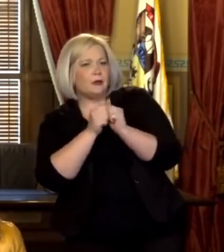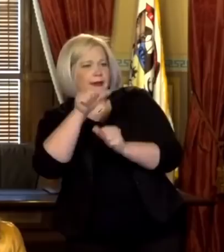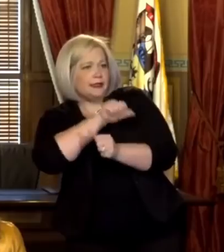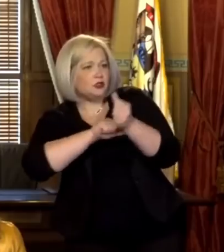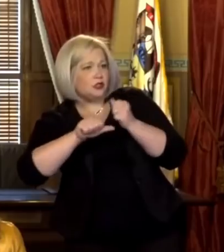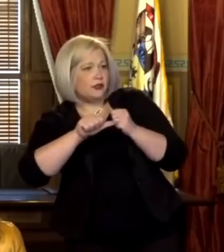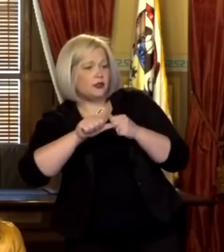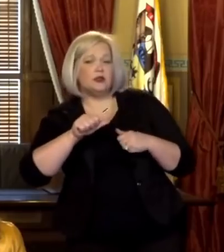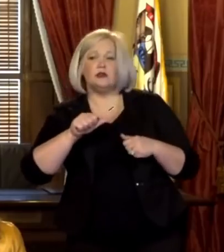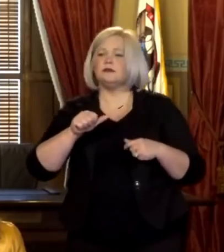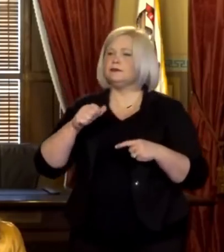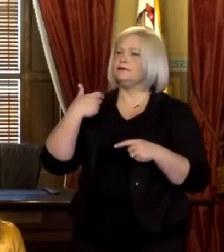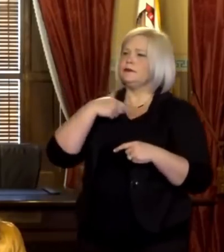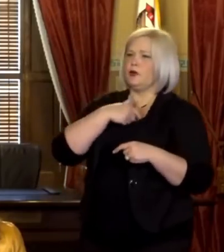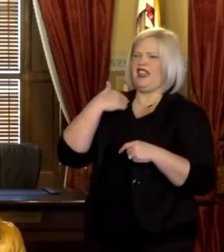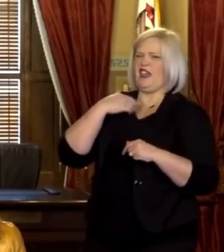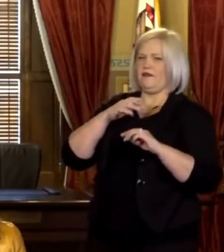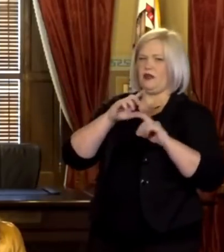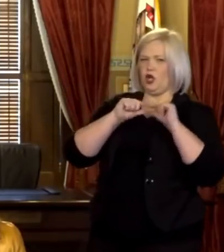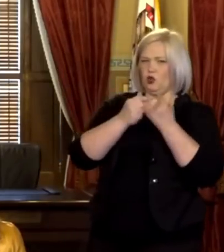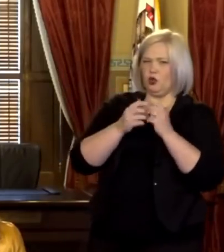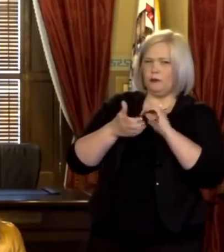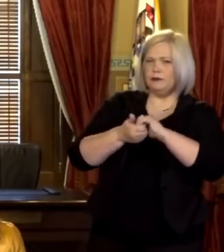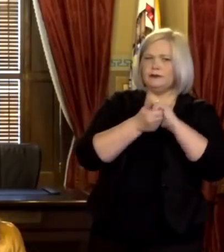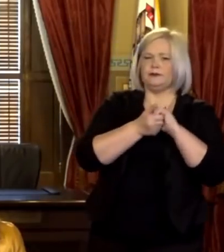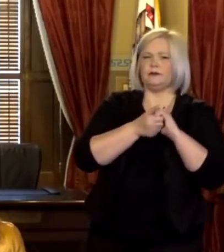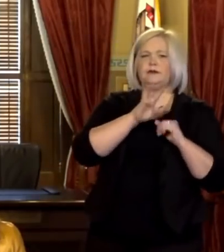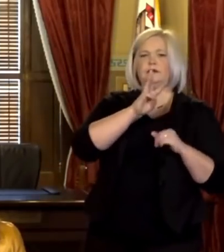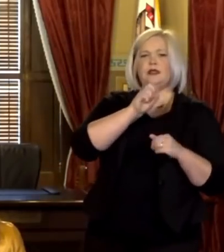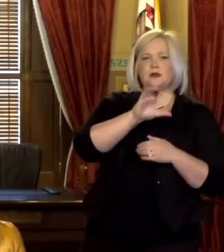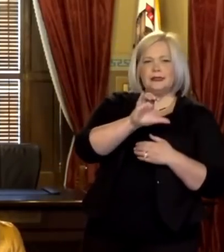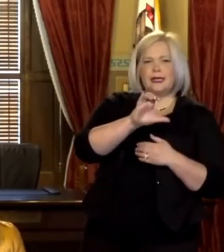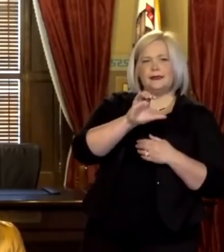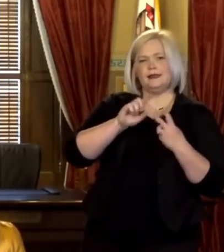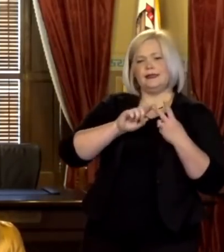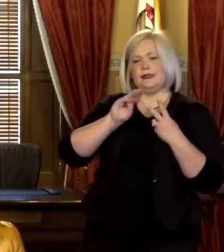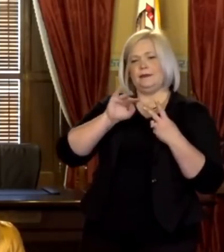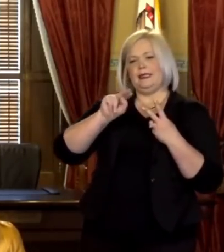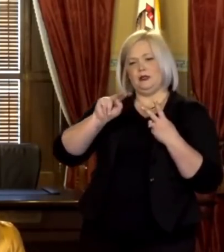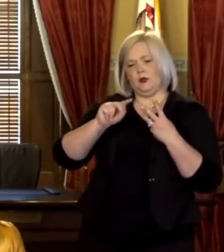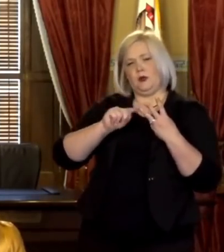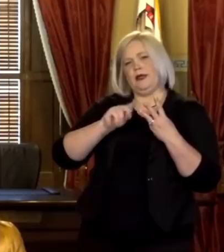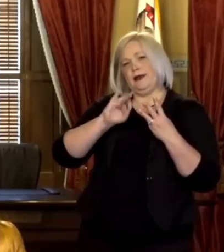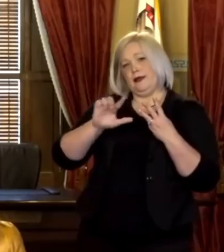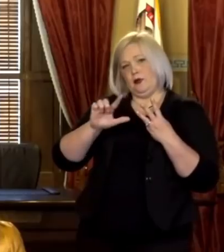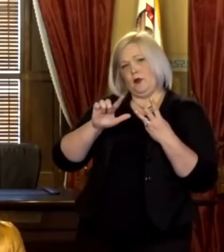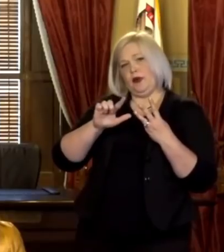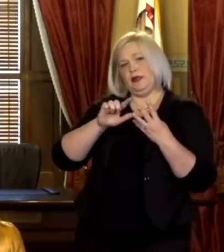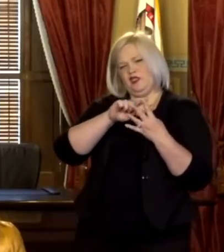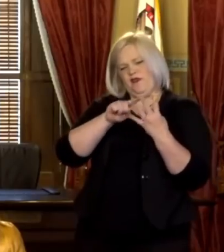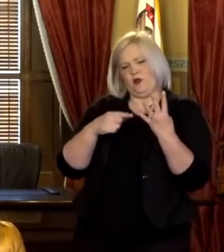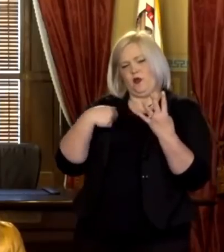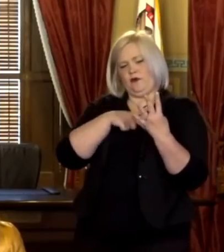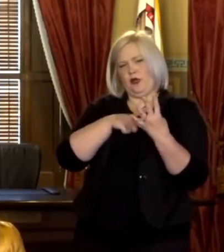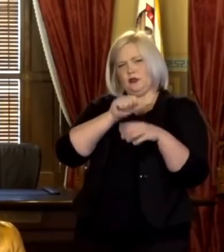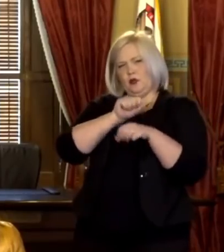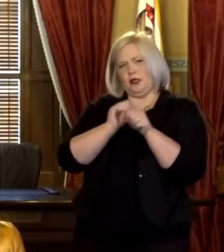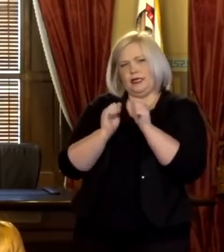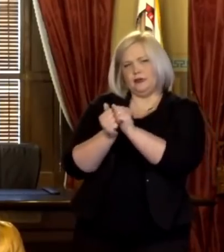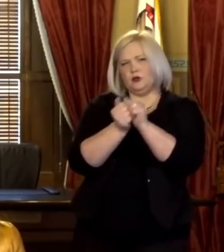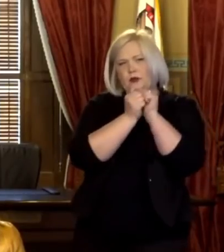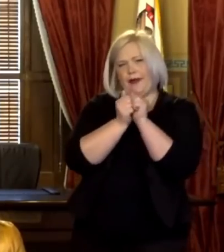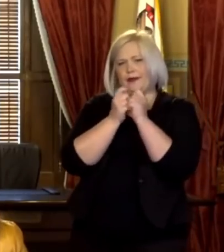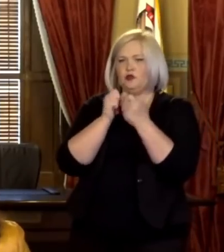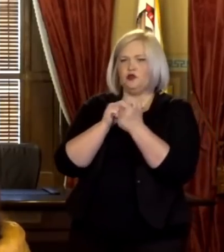had a consortium that we've been working with Wisconsin, Minnesota, and Illinois for a while on, actually. So I was glad to see that other states